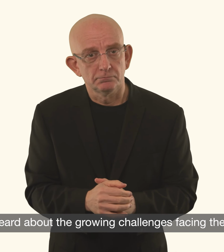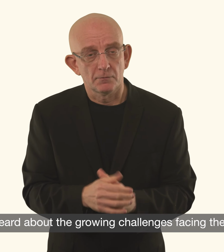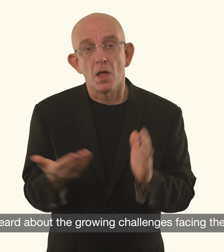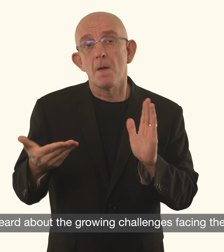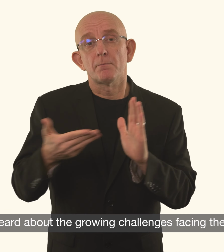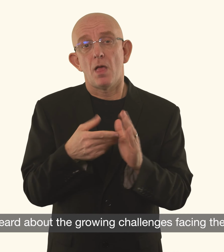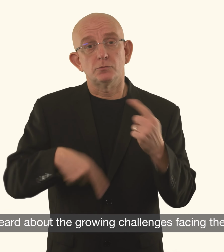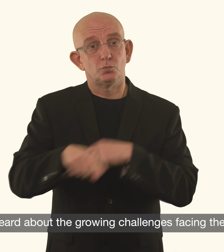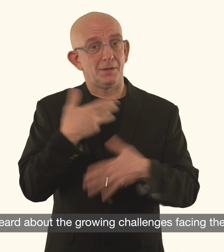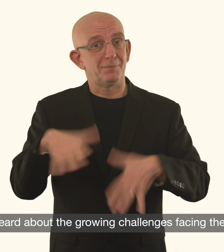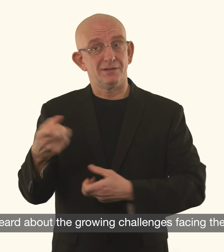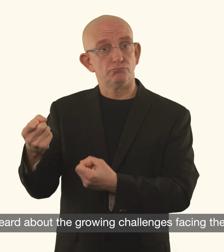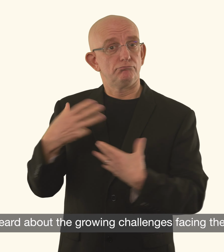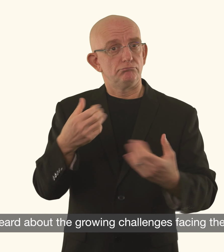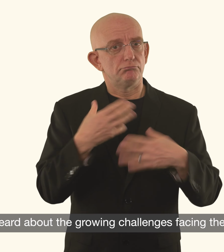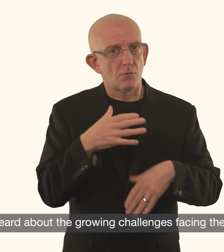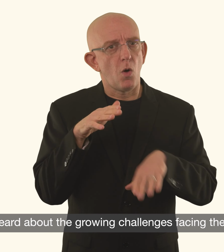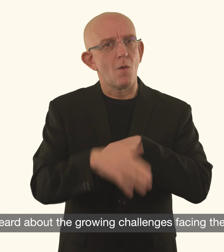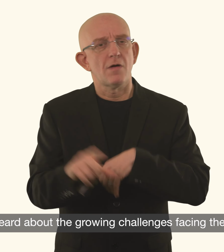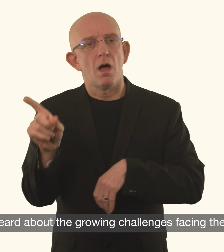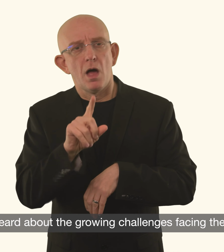We also heard about the growing challenges facing the system.